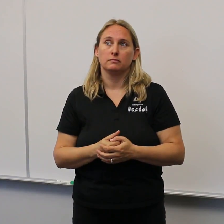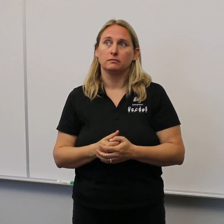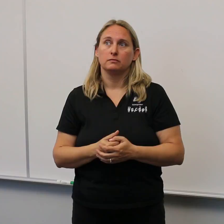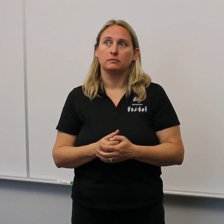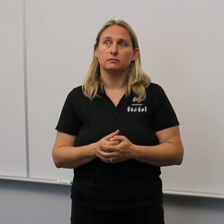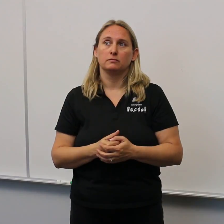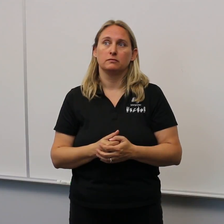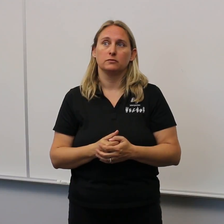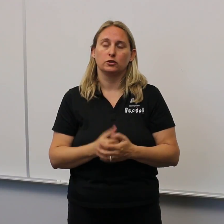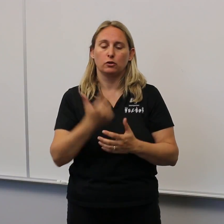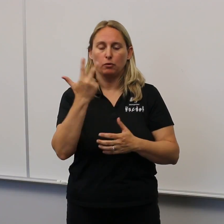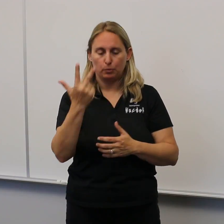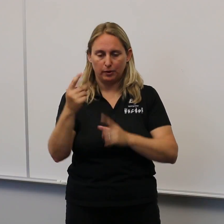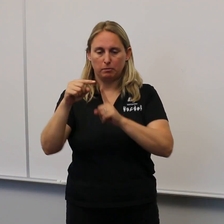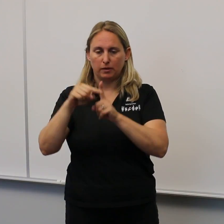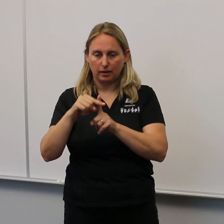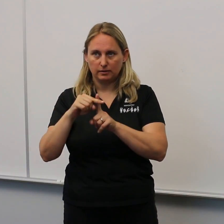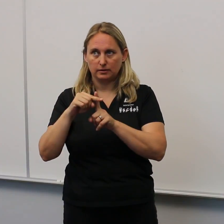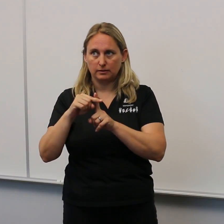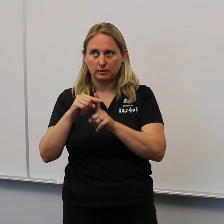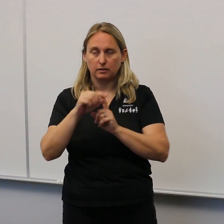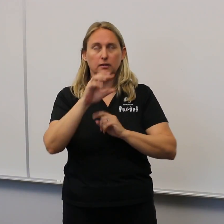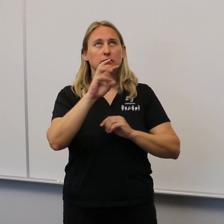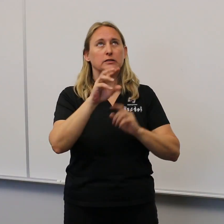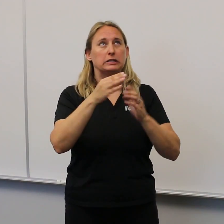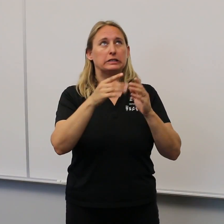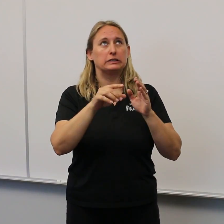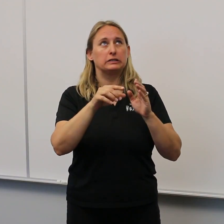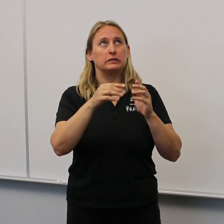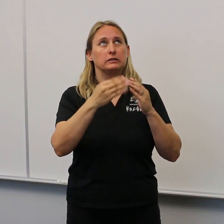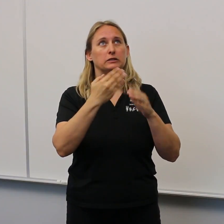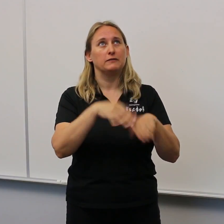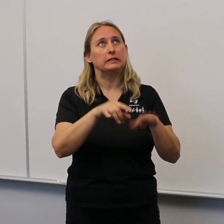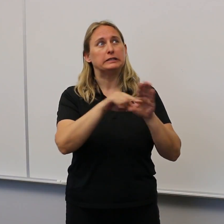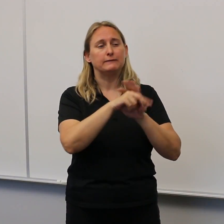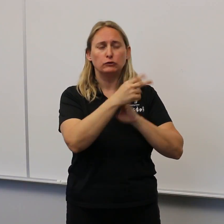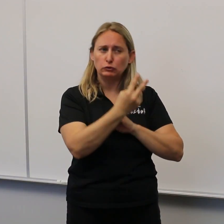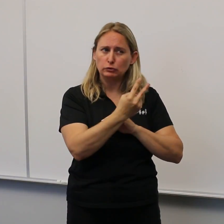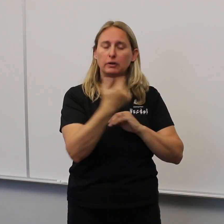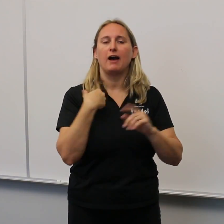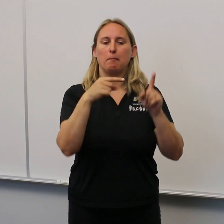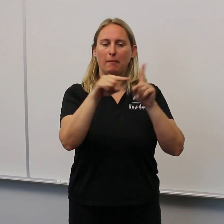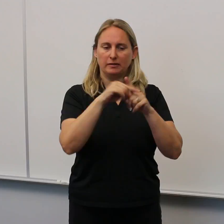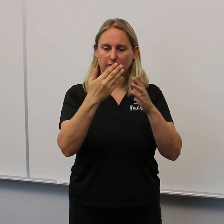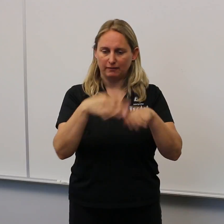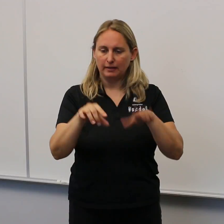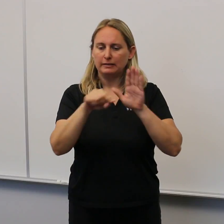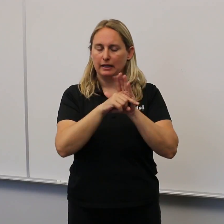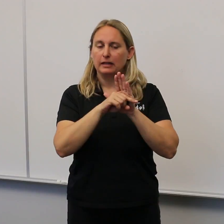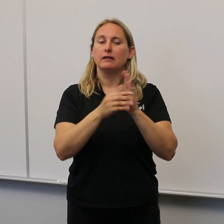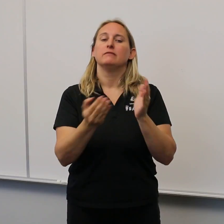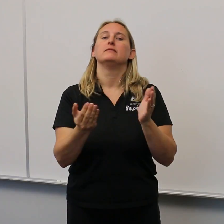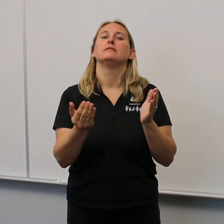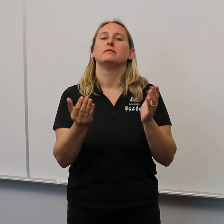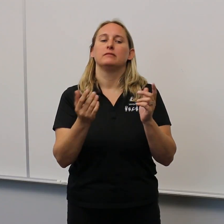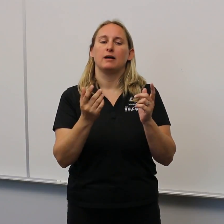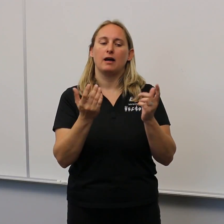So we have 3 plus 6 divided by negative 2, and we have a positive divided by a negative, so that ends up being